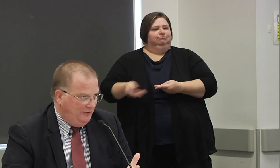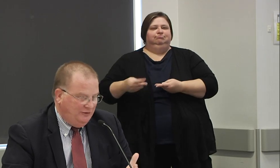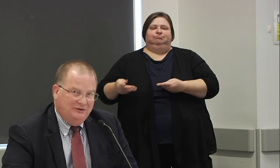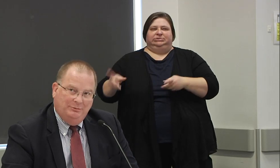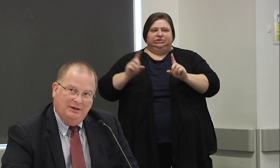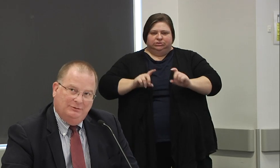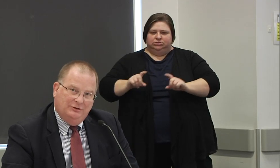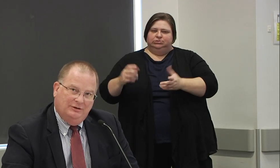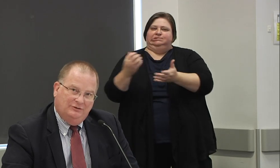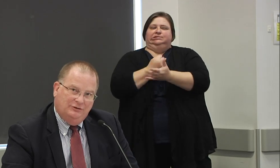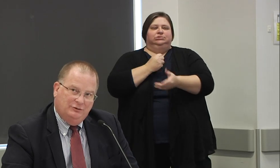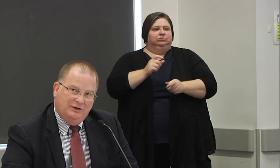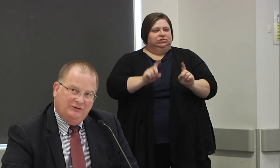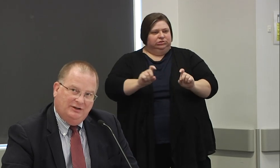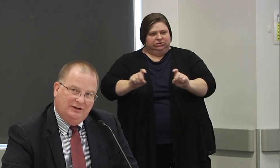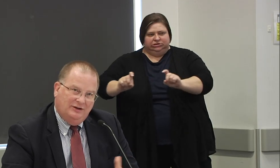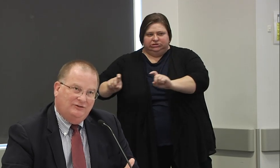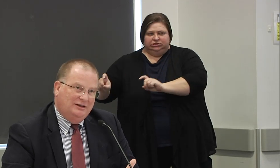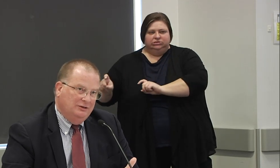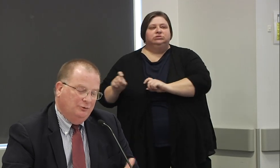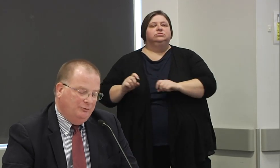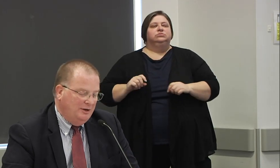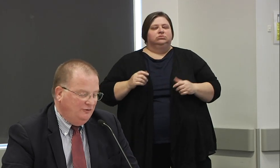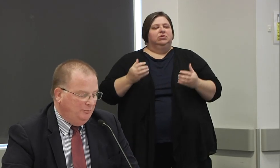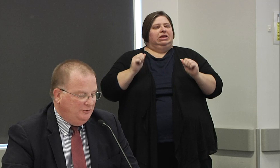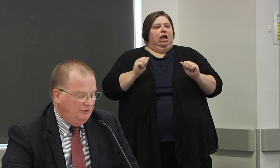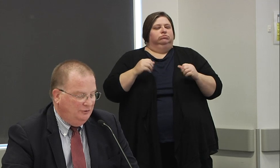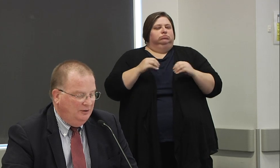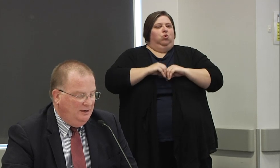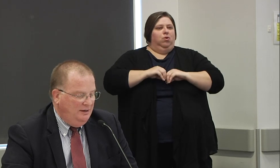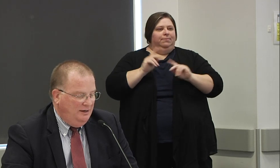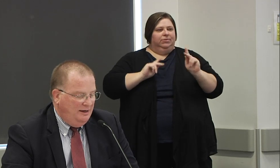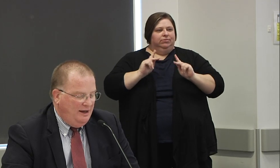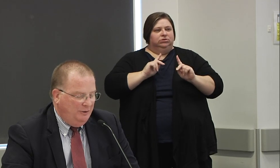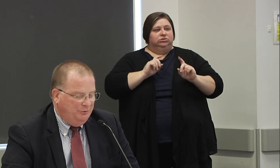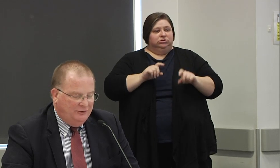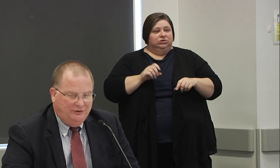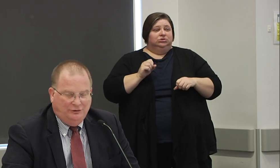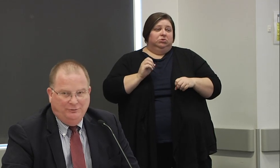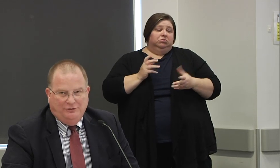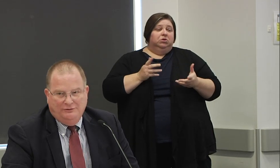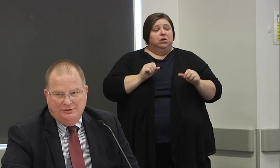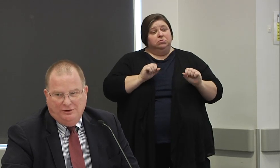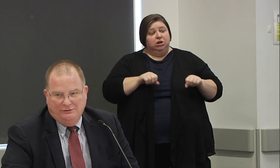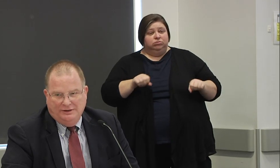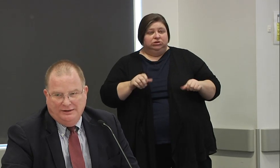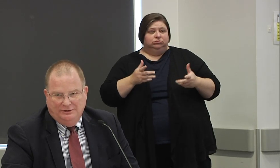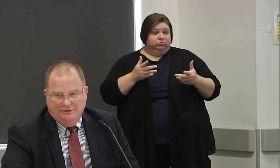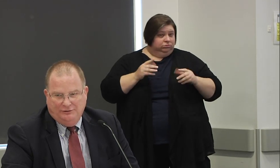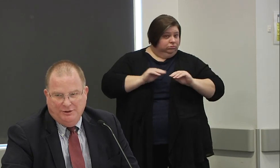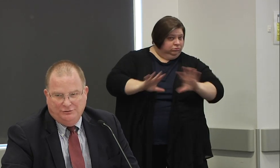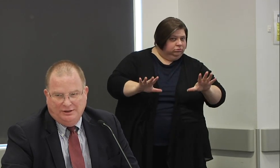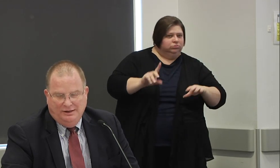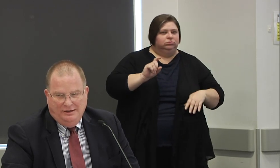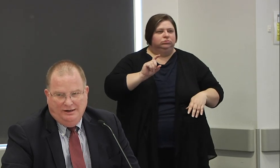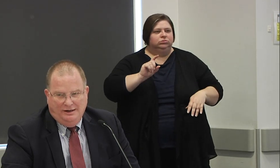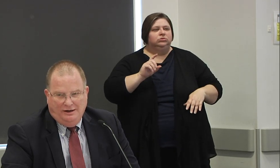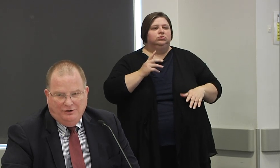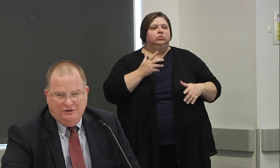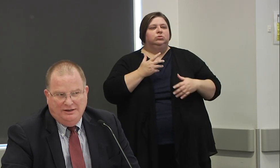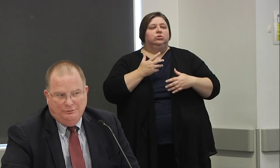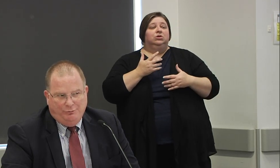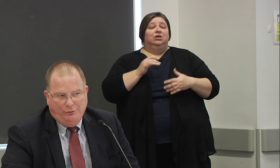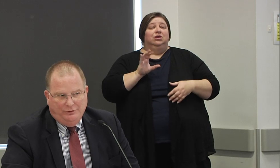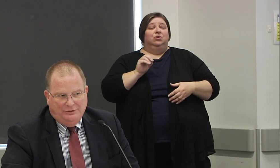capacity to be able to do testing and testing in response to potential outbreaks. In terms of the COVID-like illness metric, our